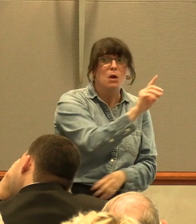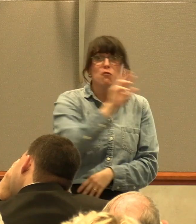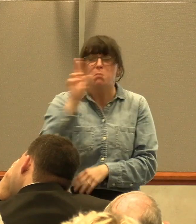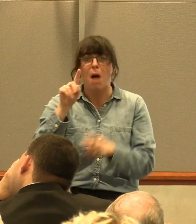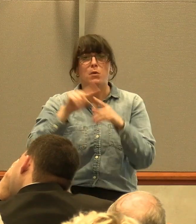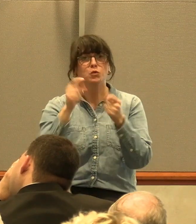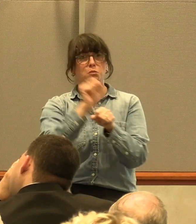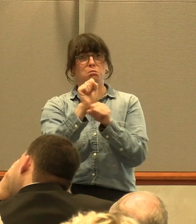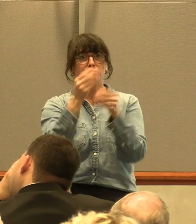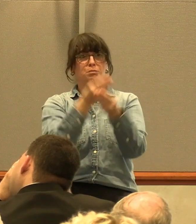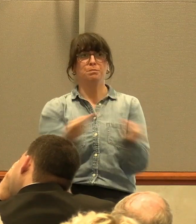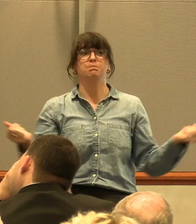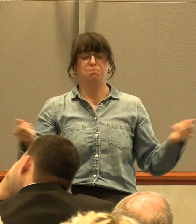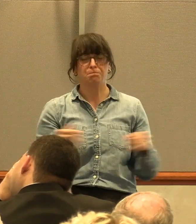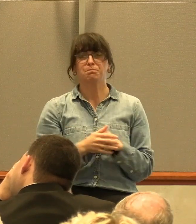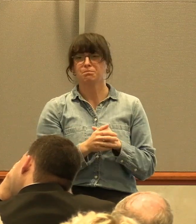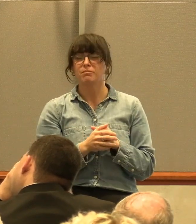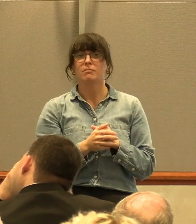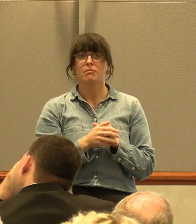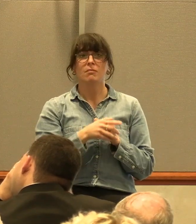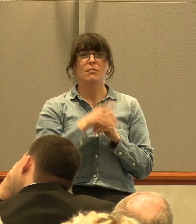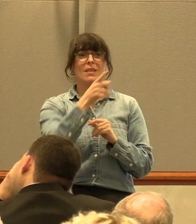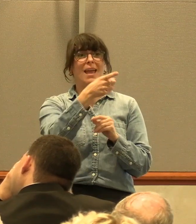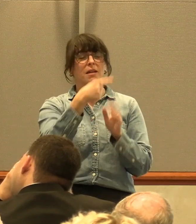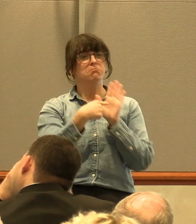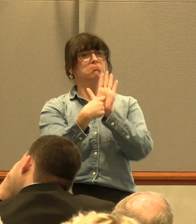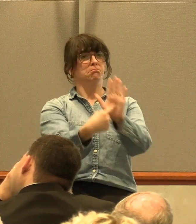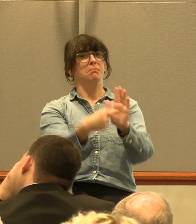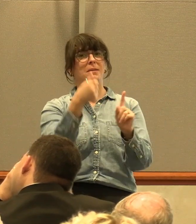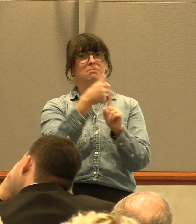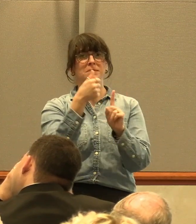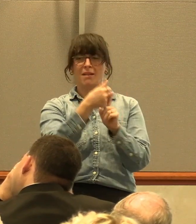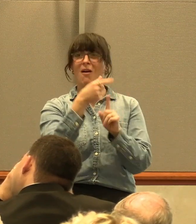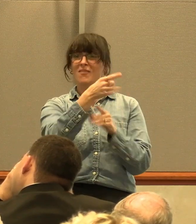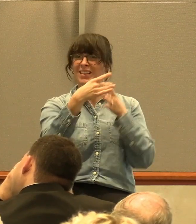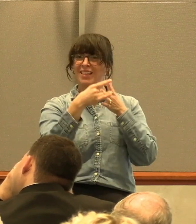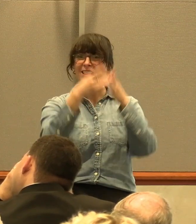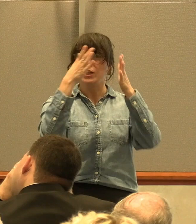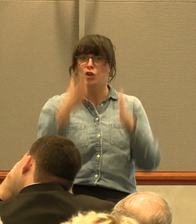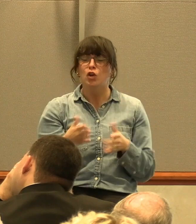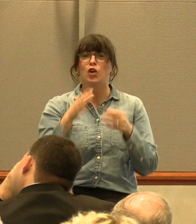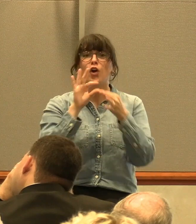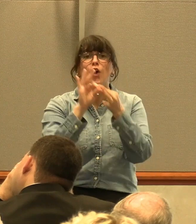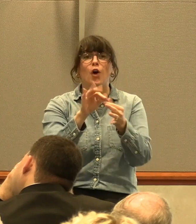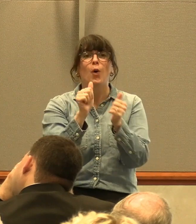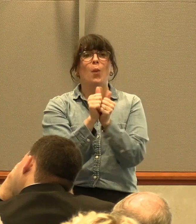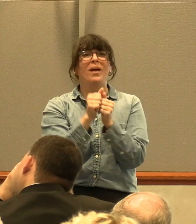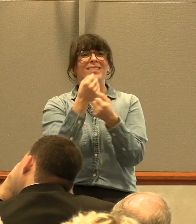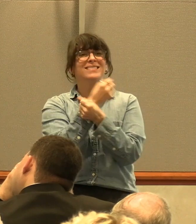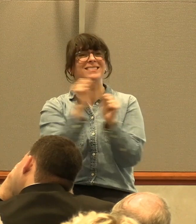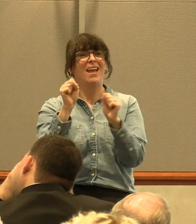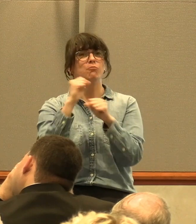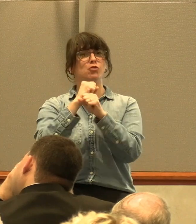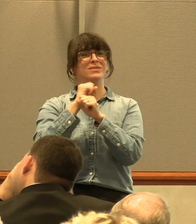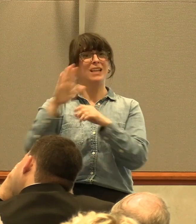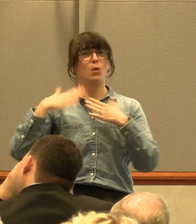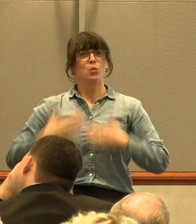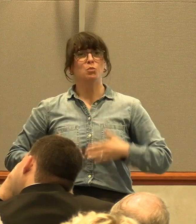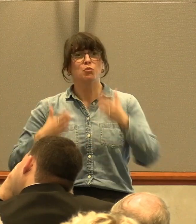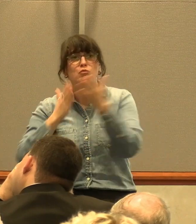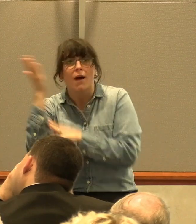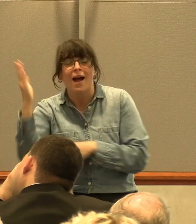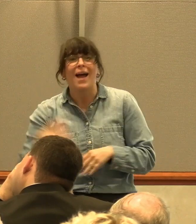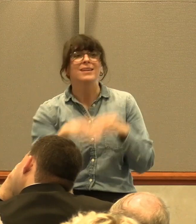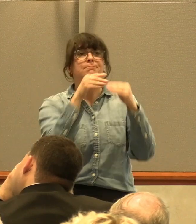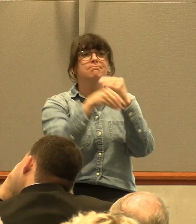He has distinguished himself as a leader regarding safeguarding human rights, expanding